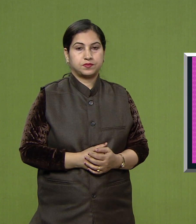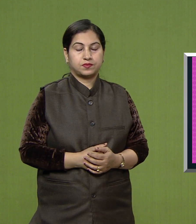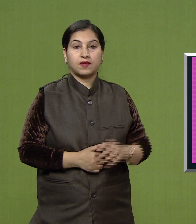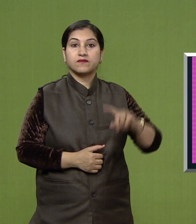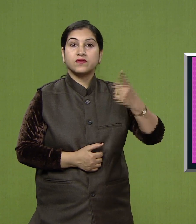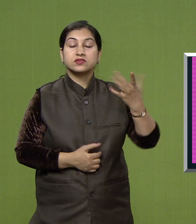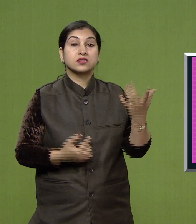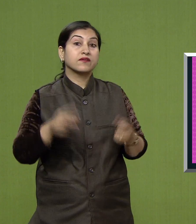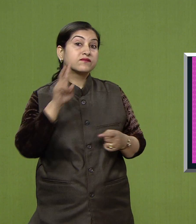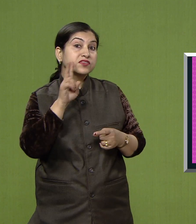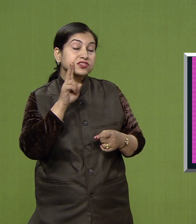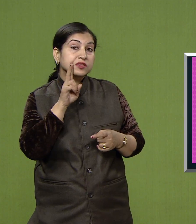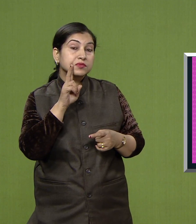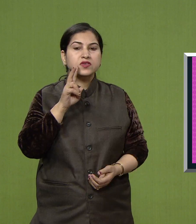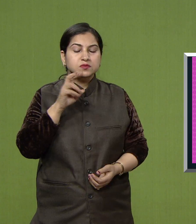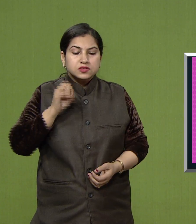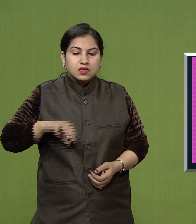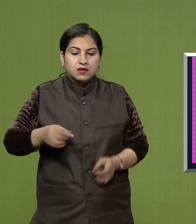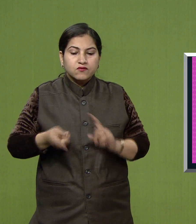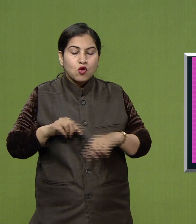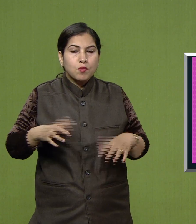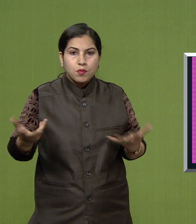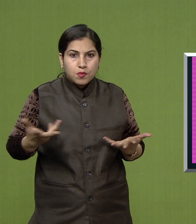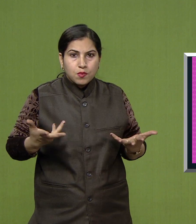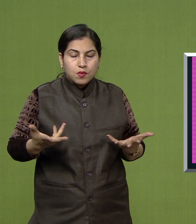First, vegetable stains. You get them on your clothes